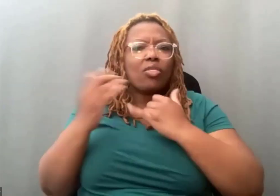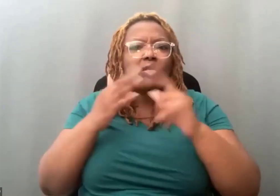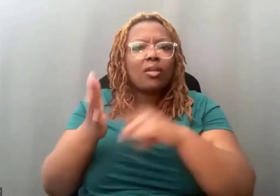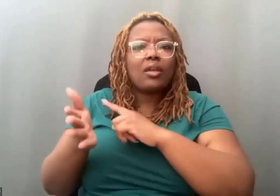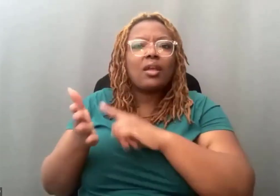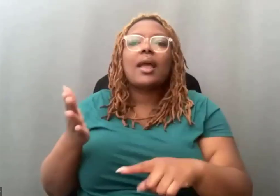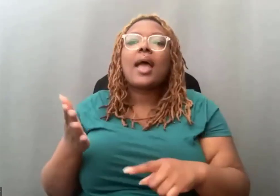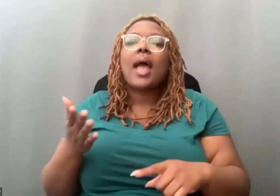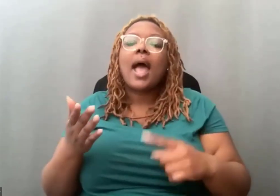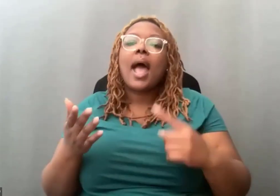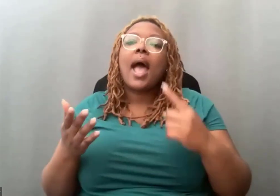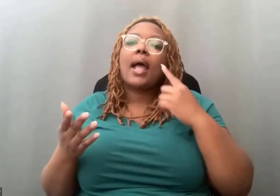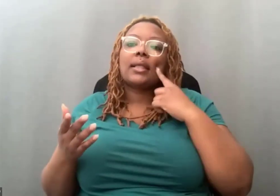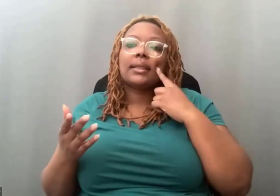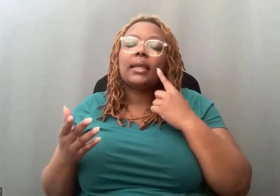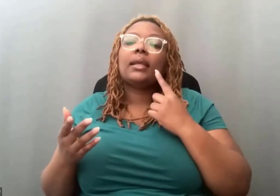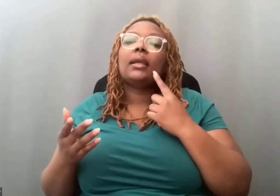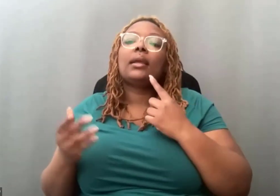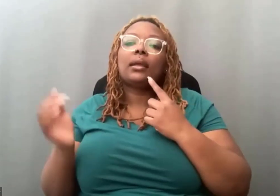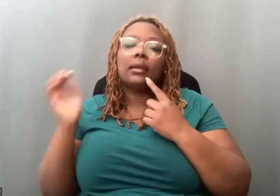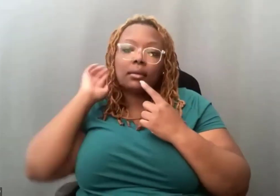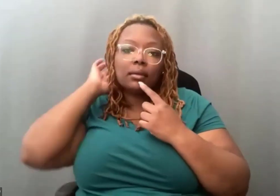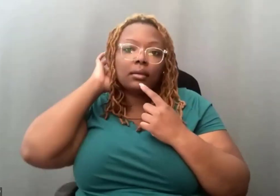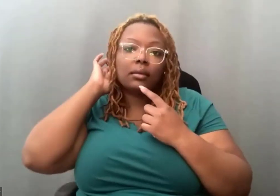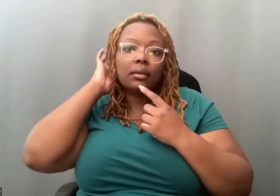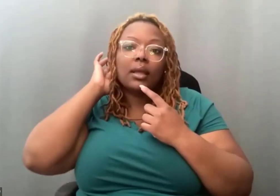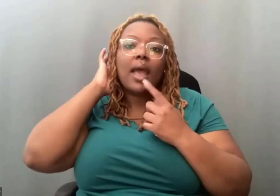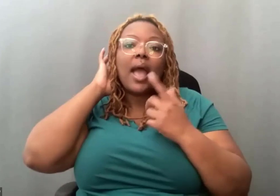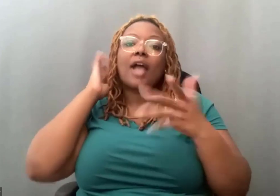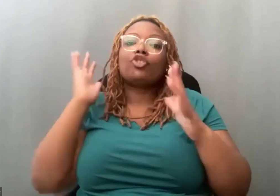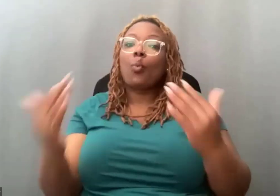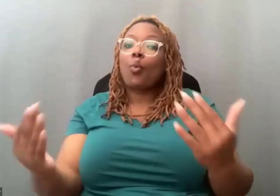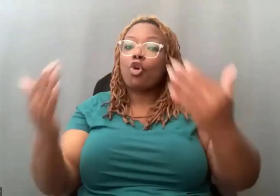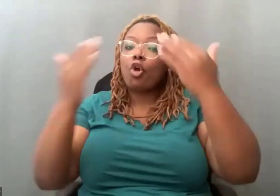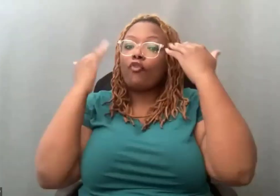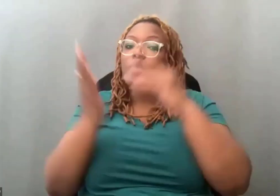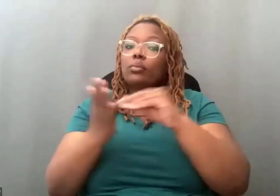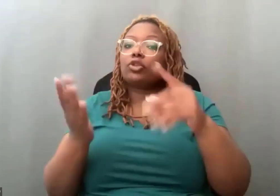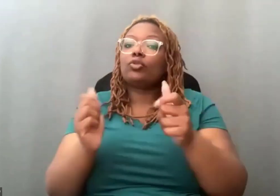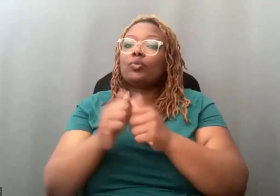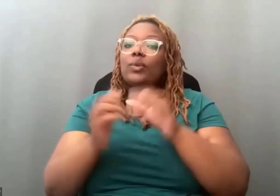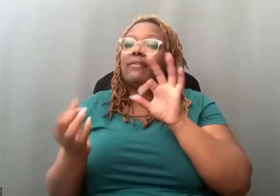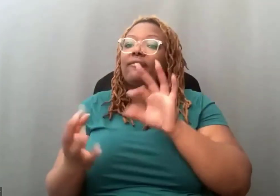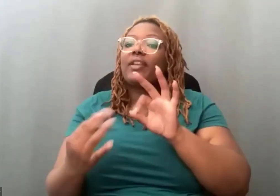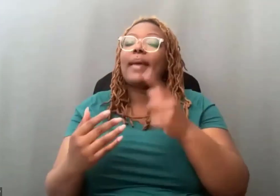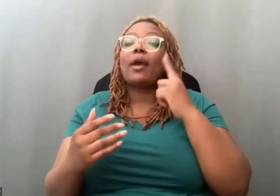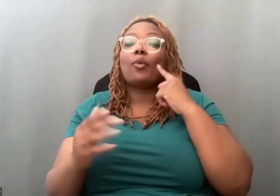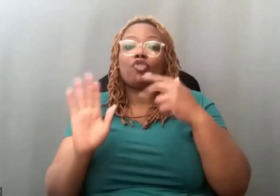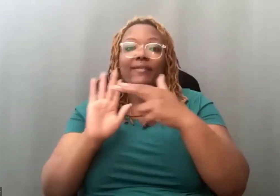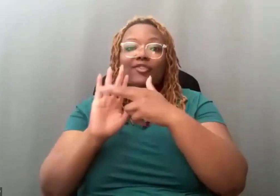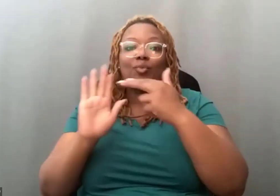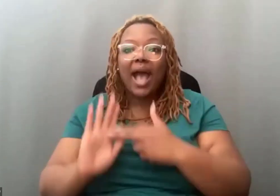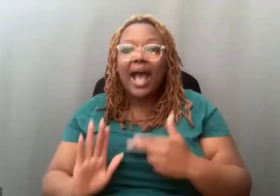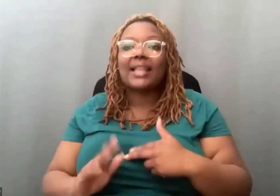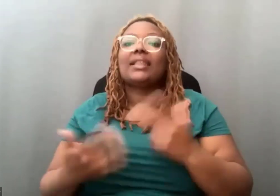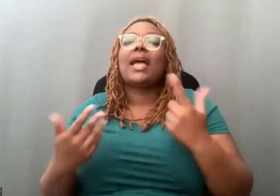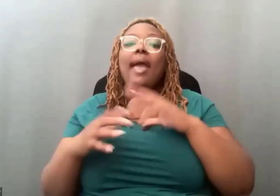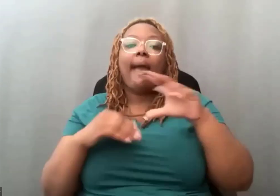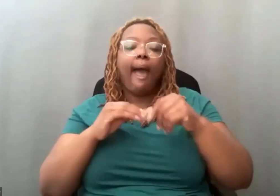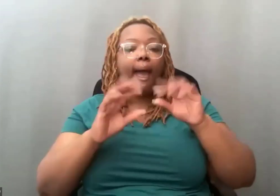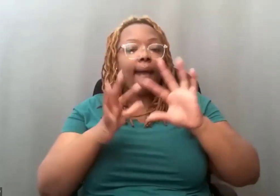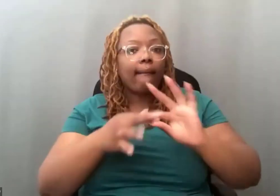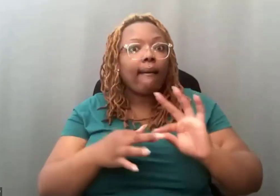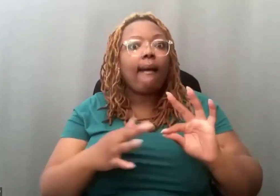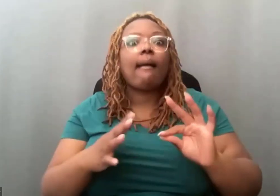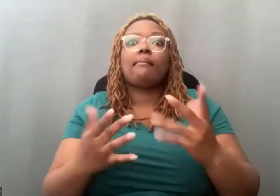of overwhelming my students with feedback, especially when you have to highlight and put a lot of comments.